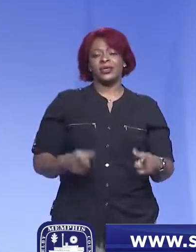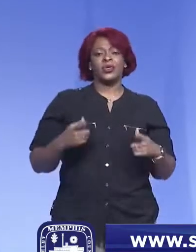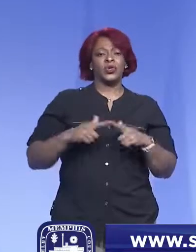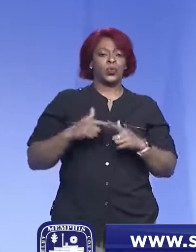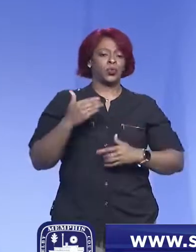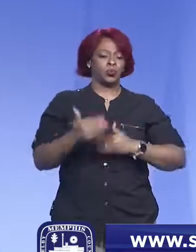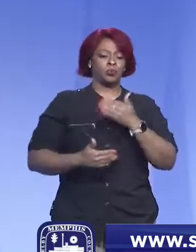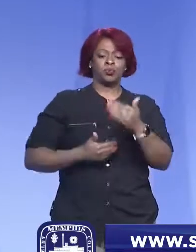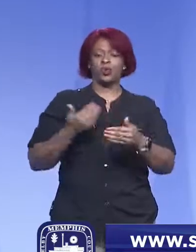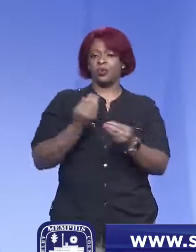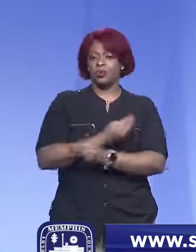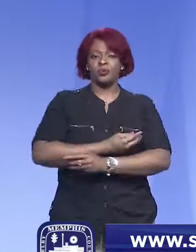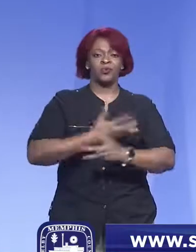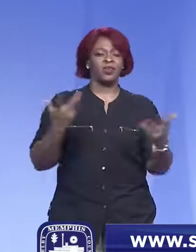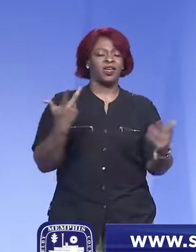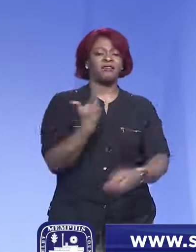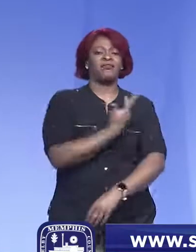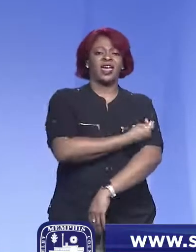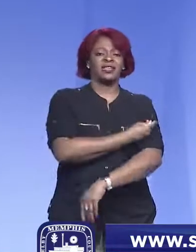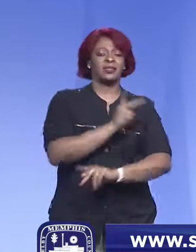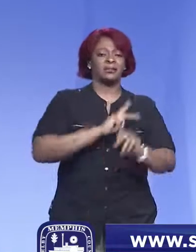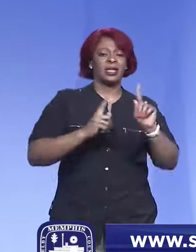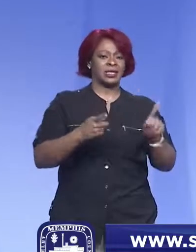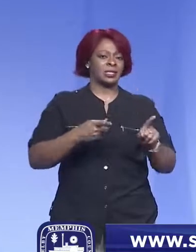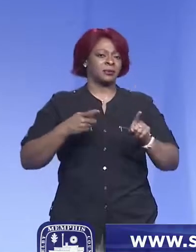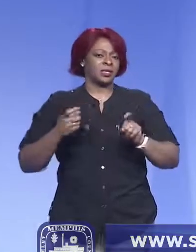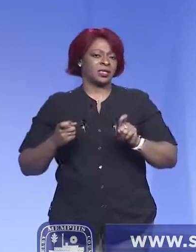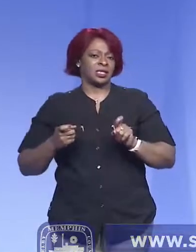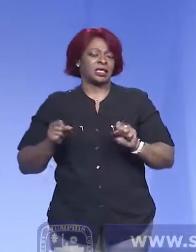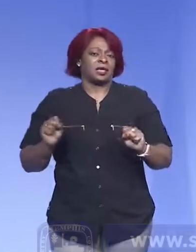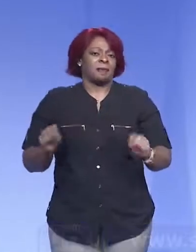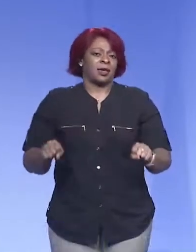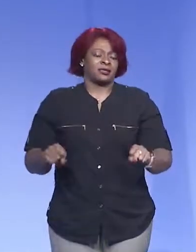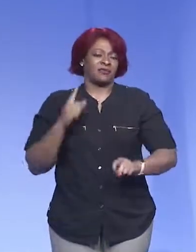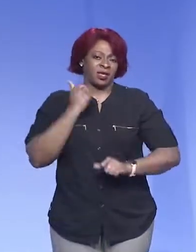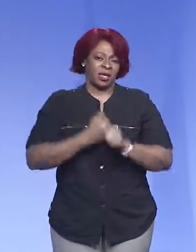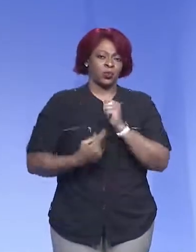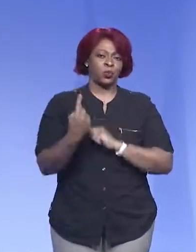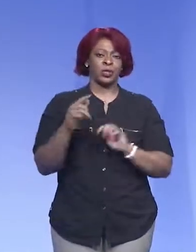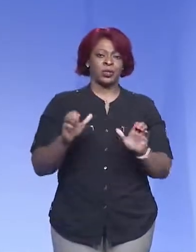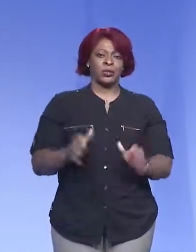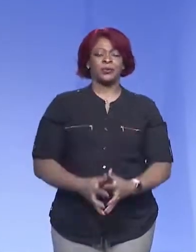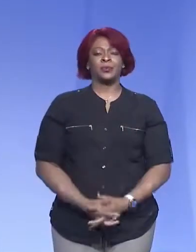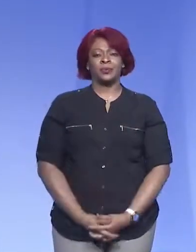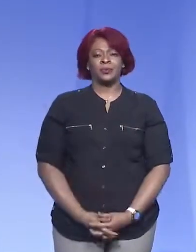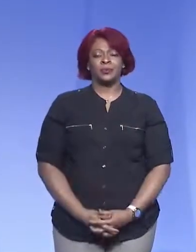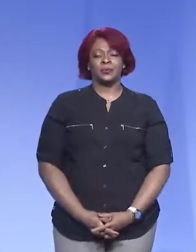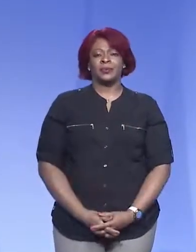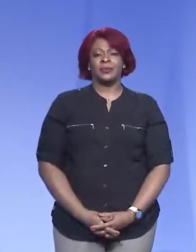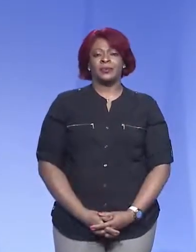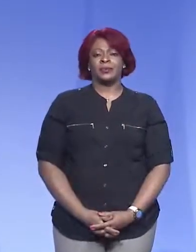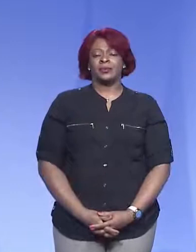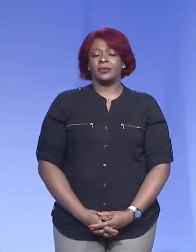that vaccine into people as expeditiously as possible for each of us to do.